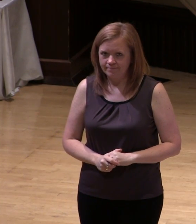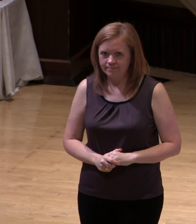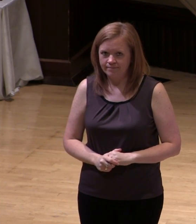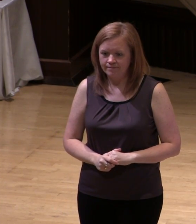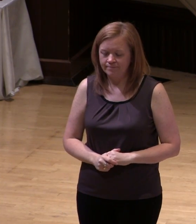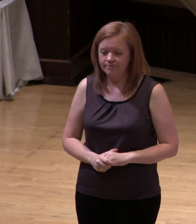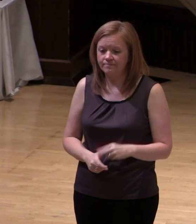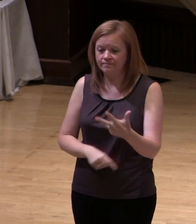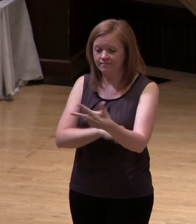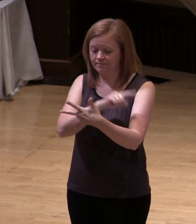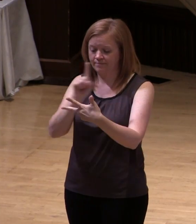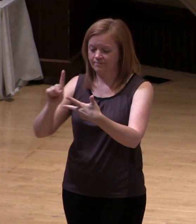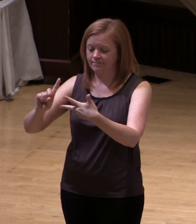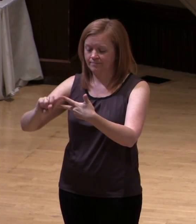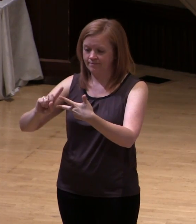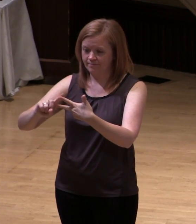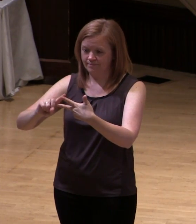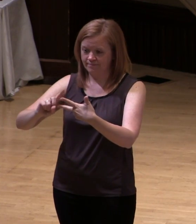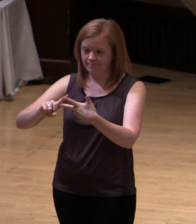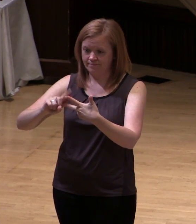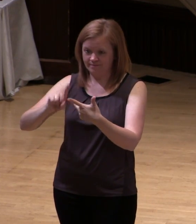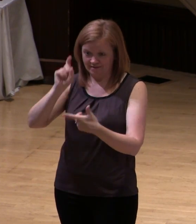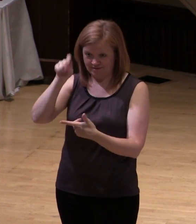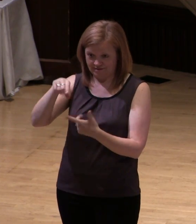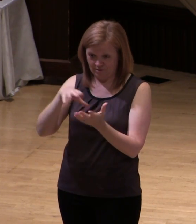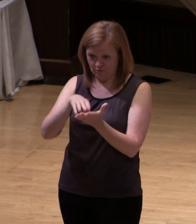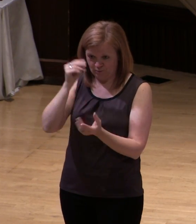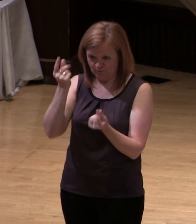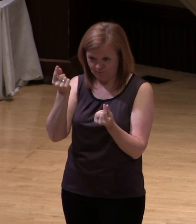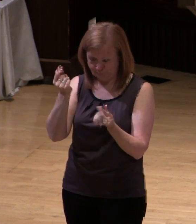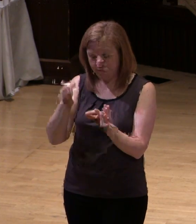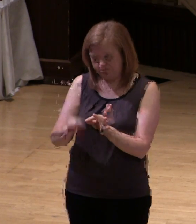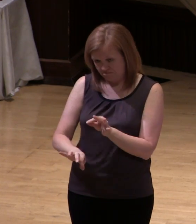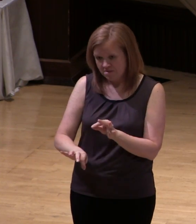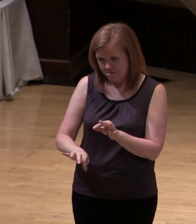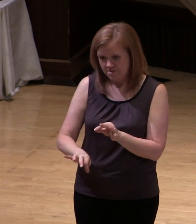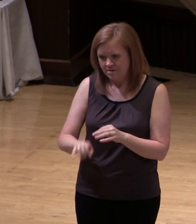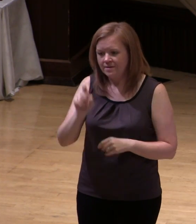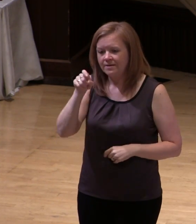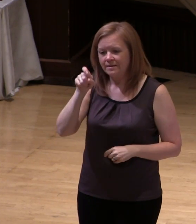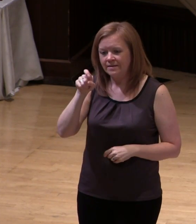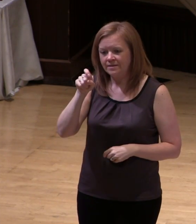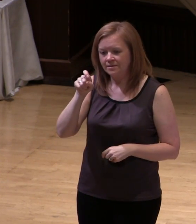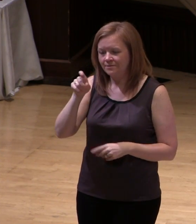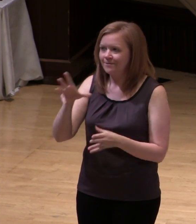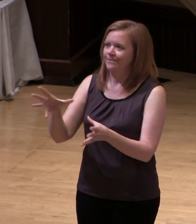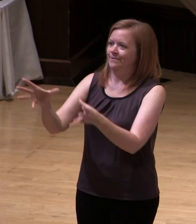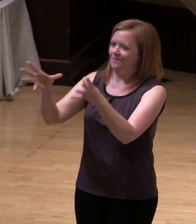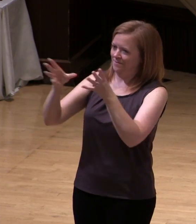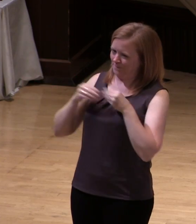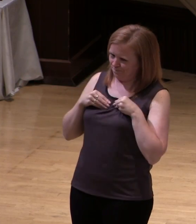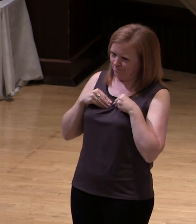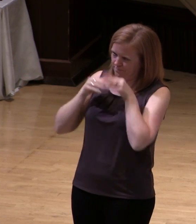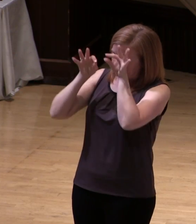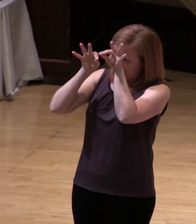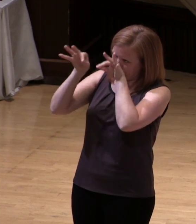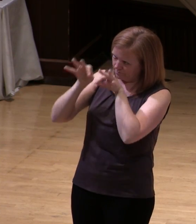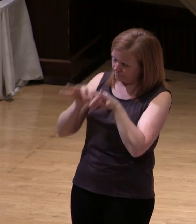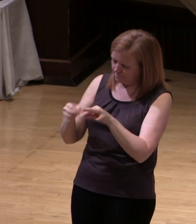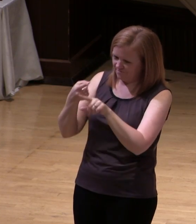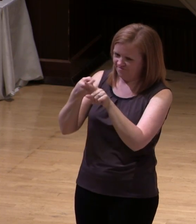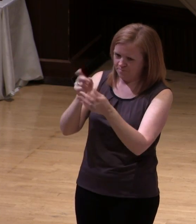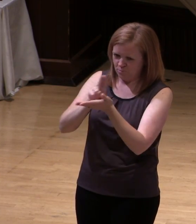The second thing we need to do is also simple. We need to take the instructions that the Holy Spirit gives